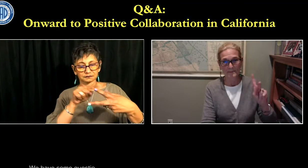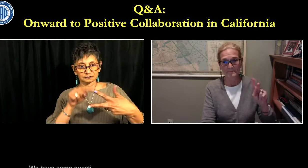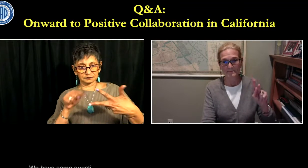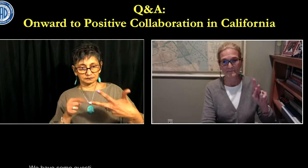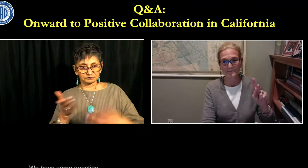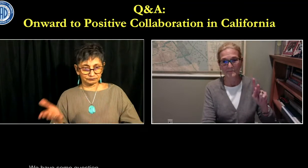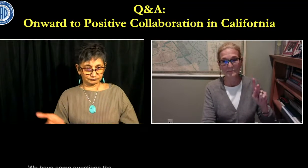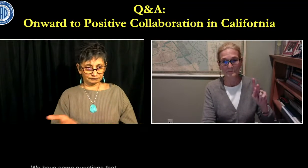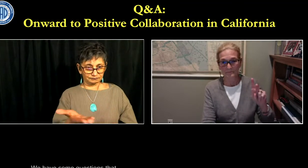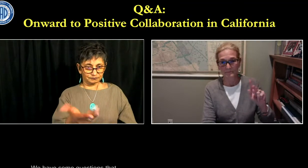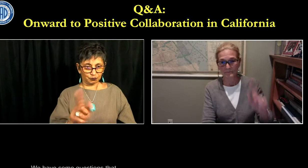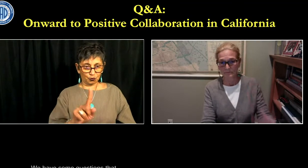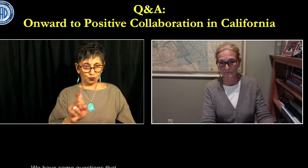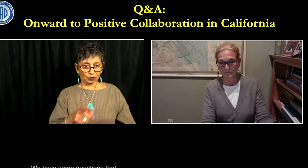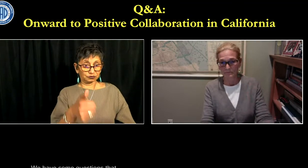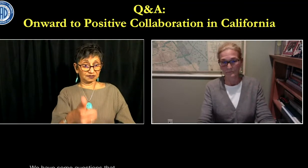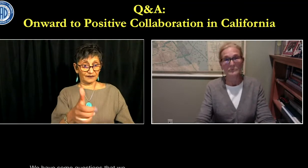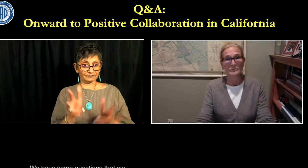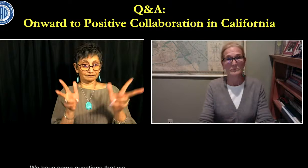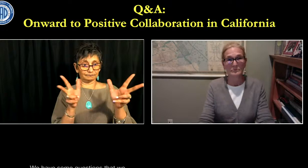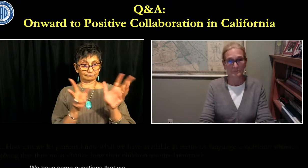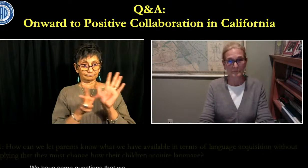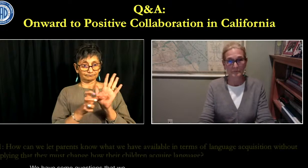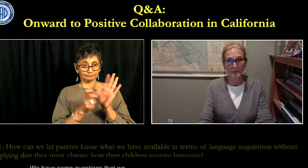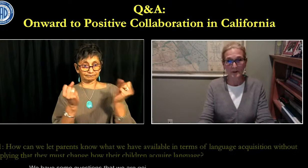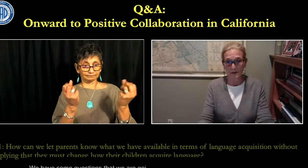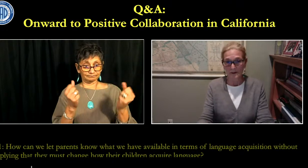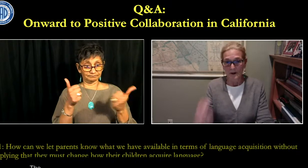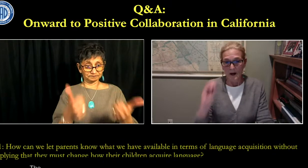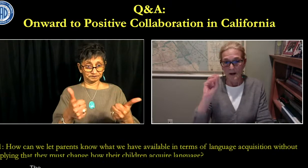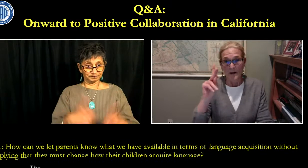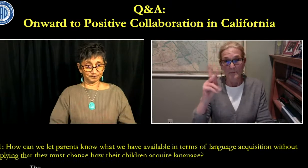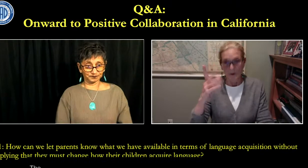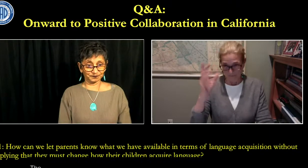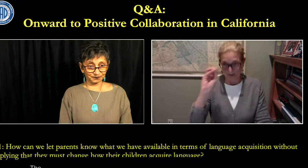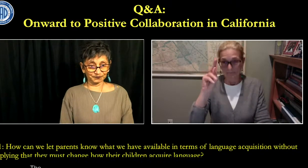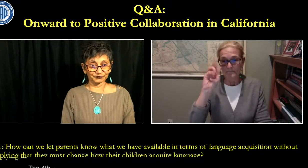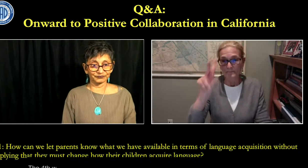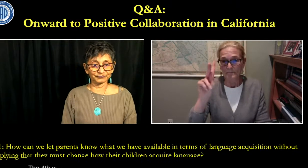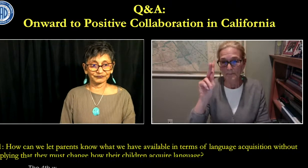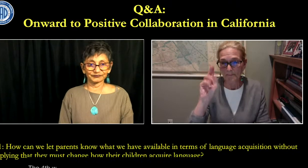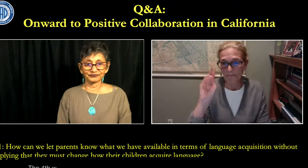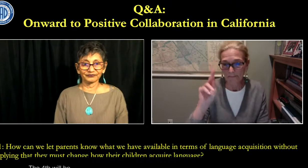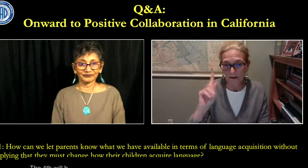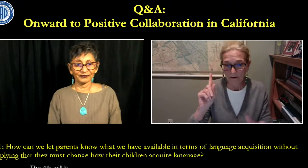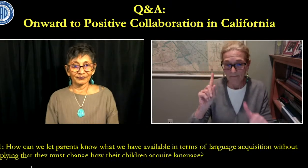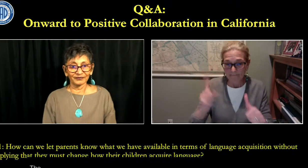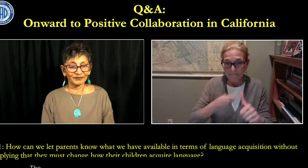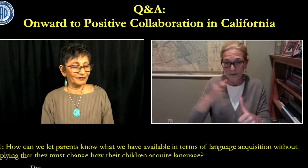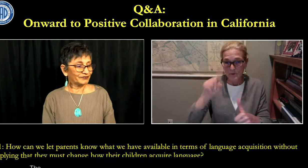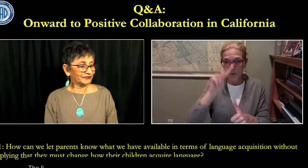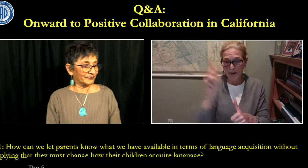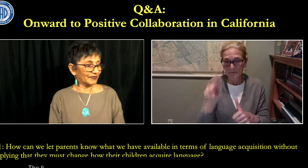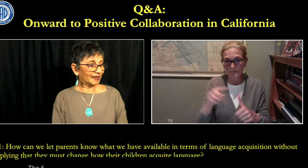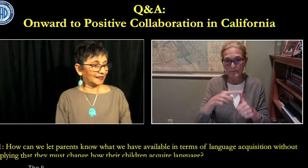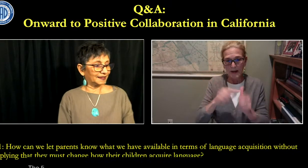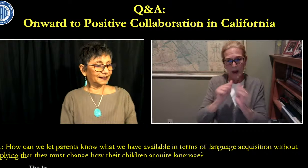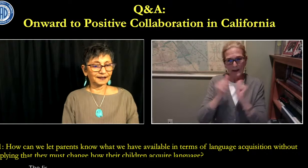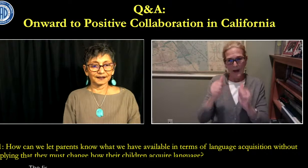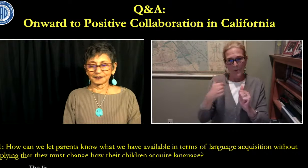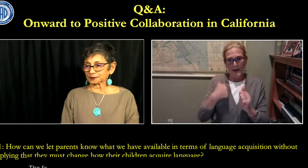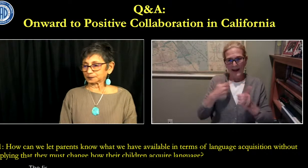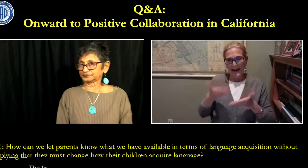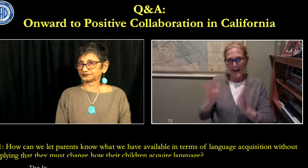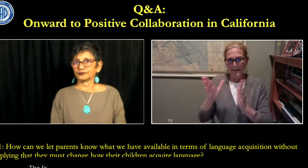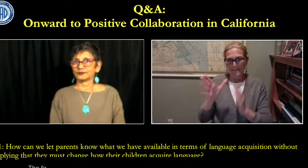to be signed by somebody who wants to ask the question. But the first two questions, if you could just sign them, what you see on the screen.